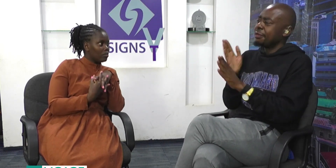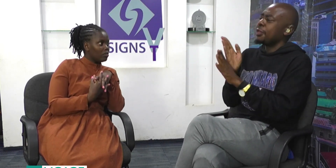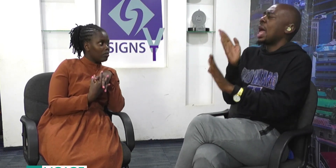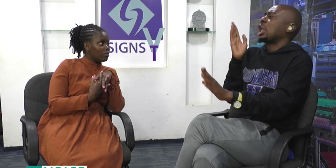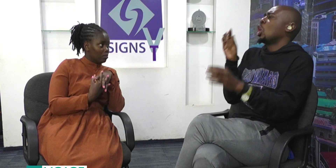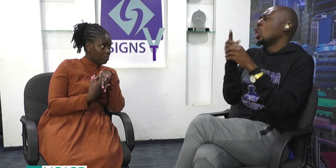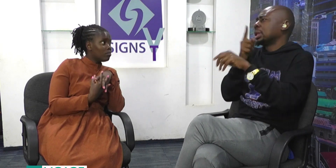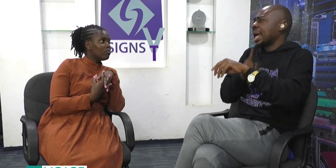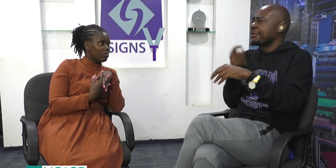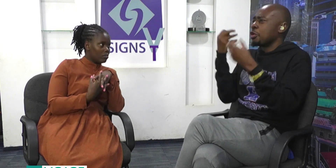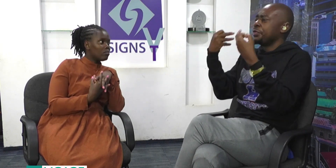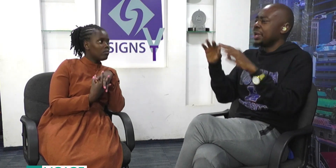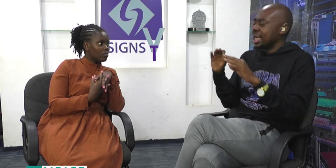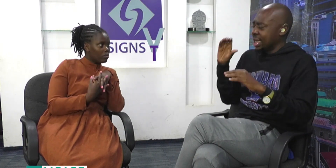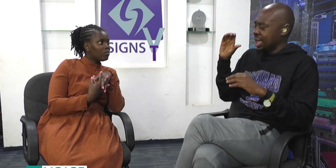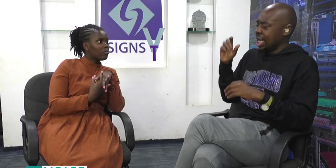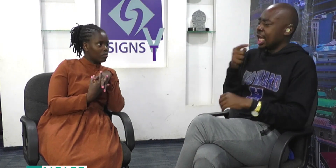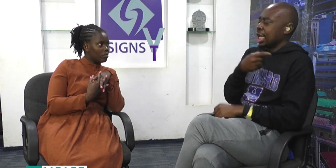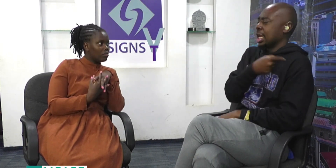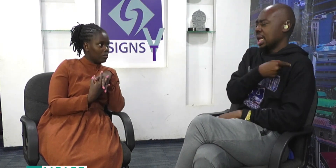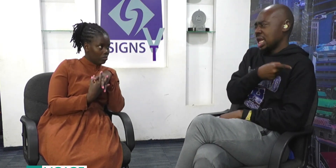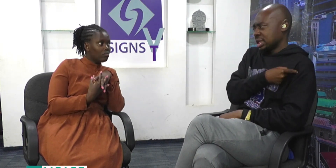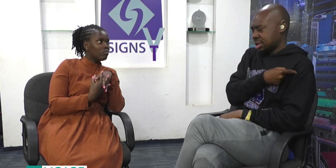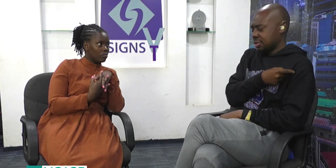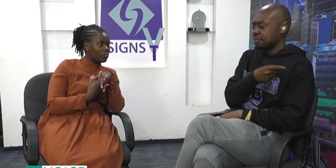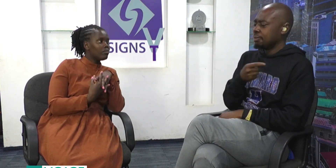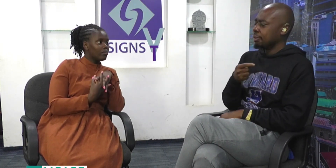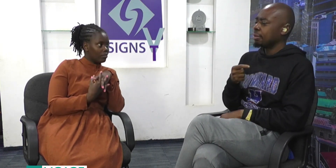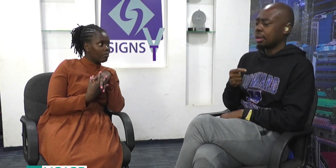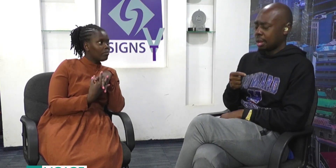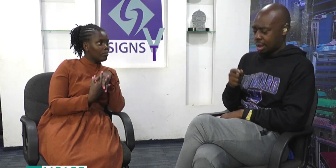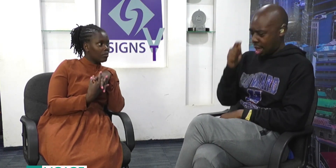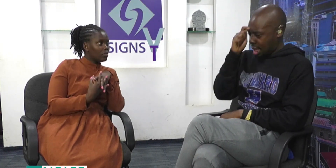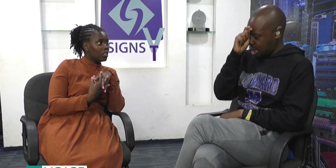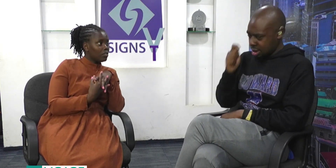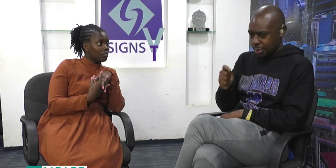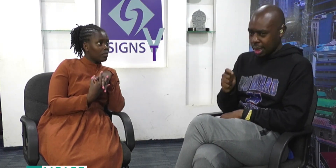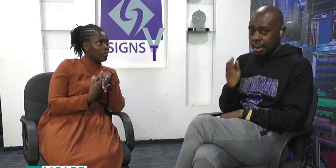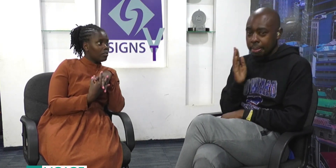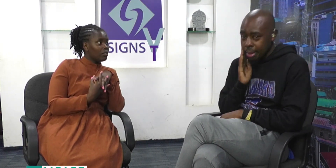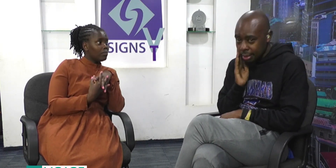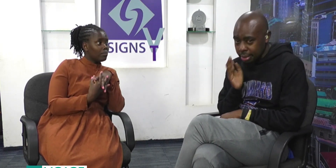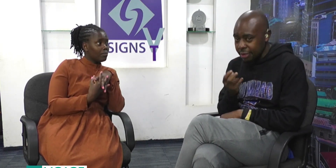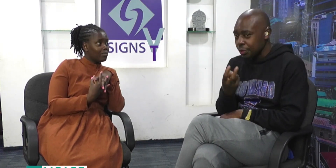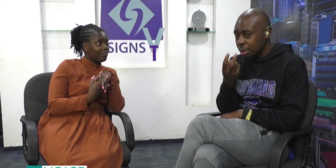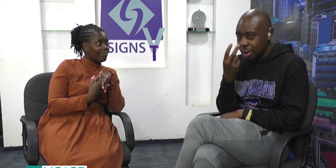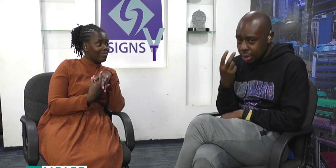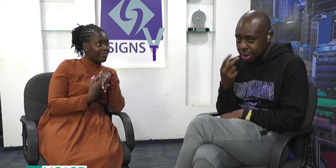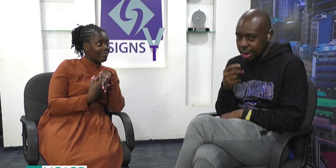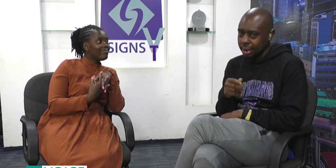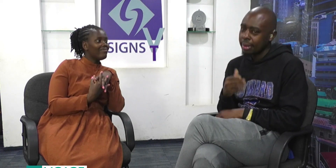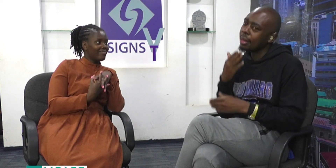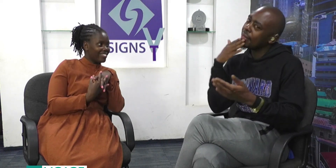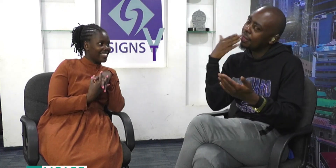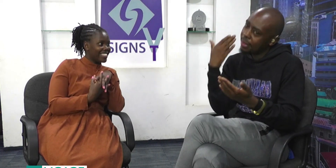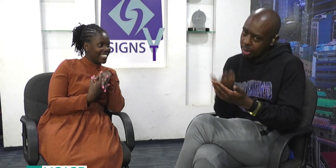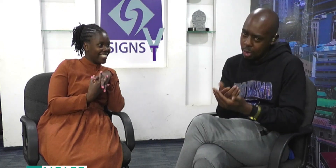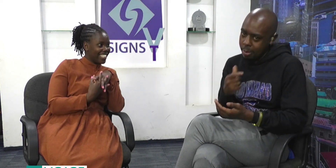I went to the hospital and when I was receiving my treatment. My mother and my father, I really appreciate you.